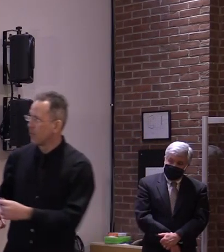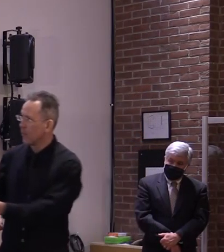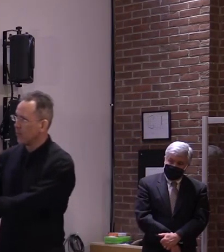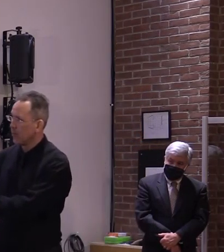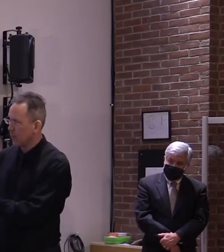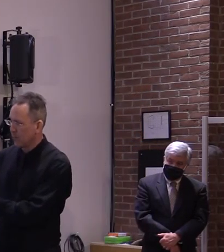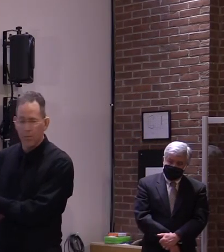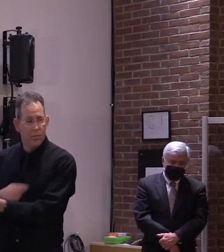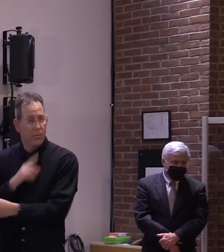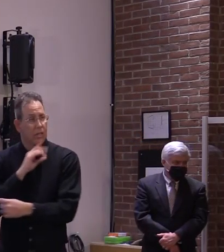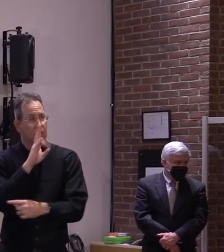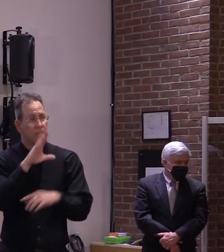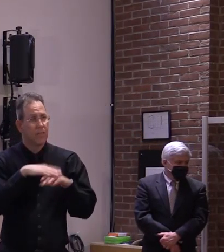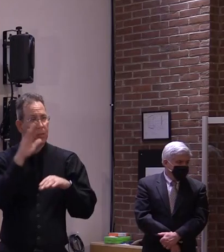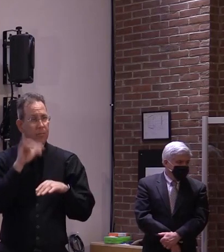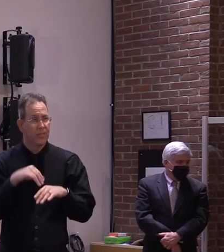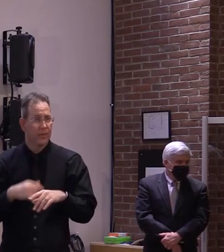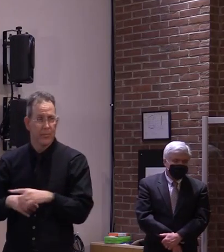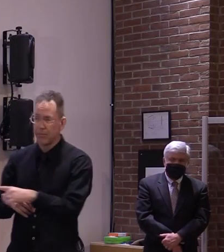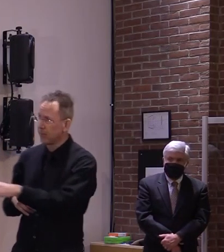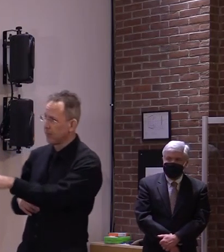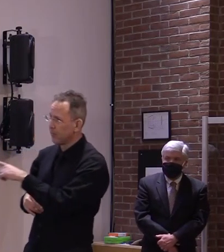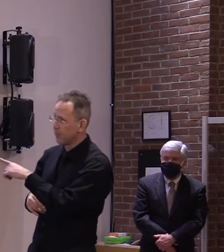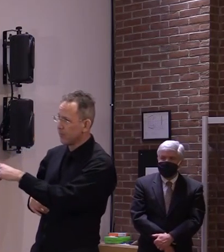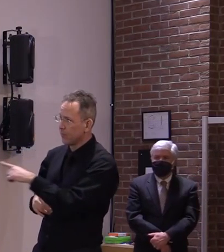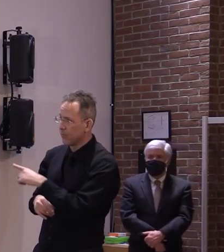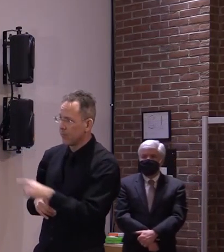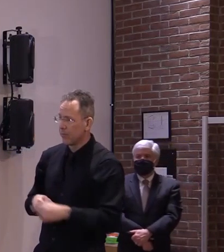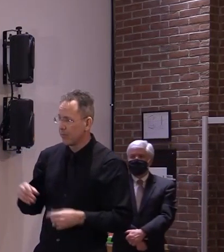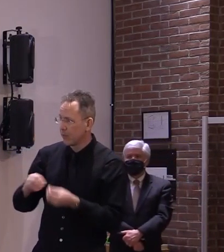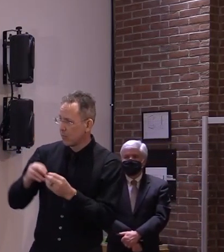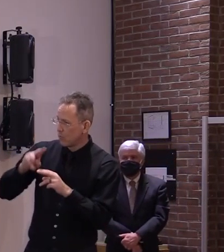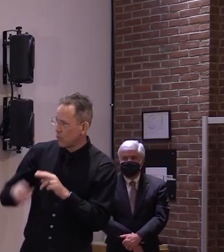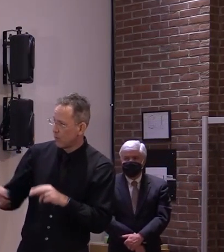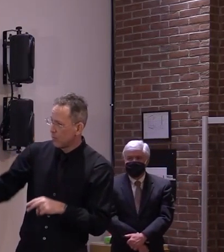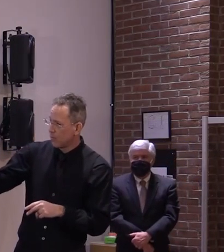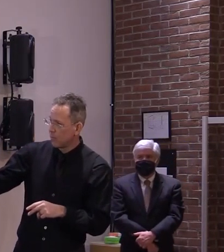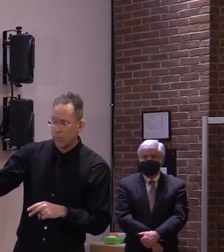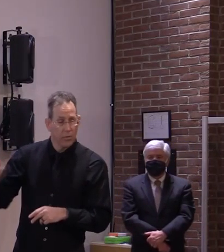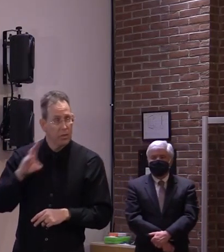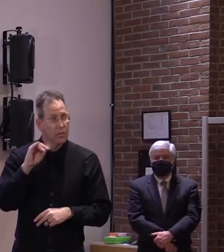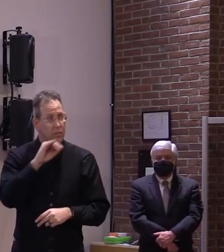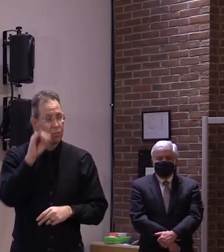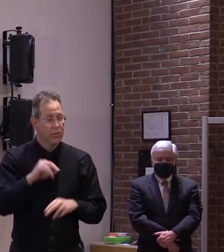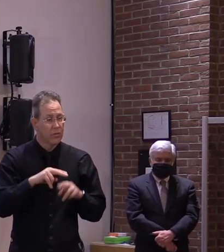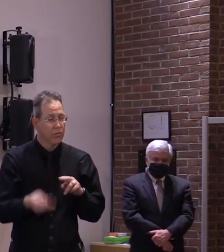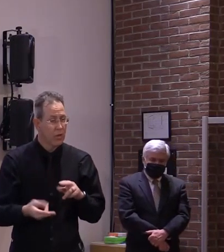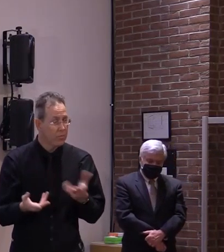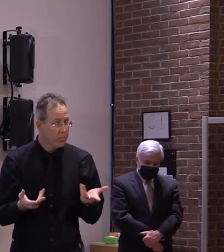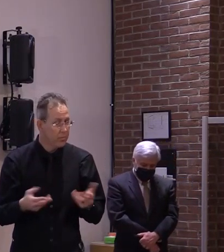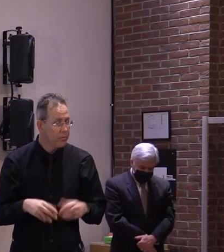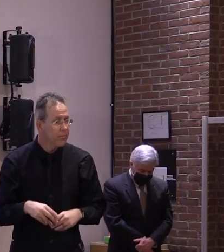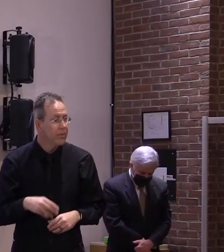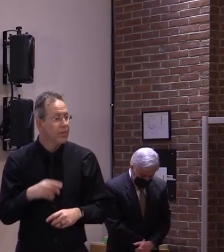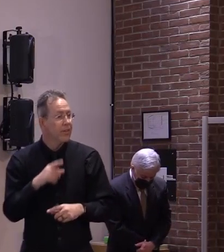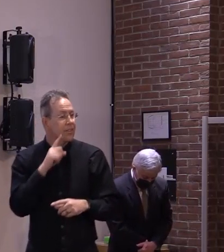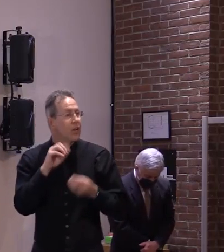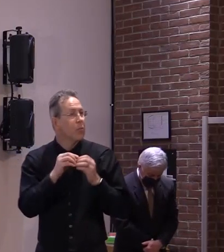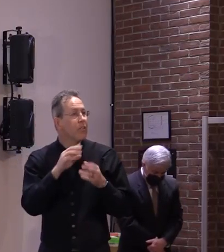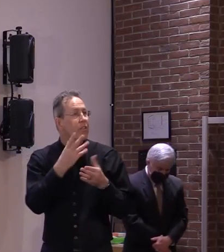we pointed out that the fatality rates have decreased, you know, over this period of time as well. Those are our most vulnerable Vermonters. And, you know, as we protect